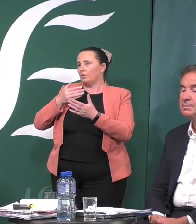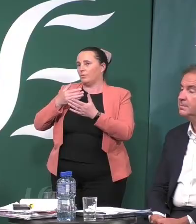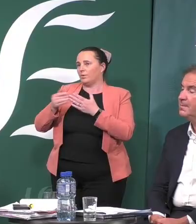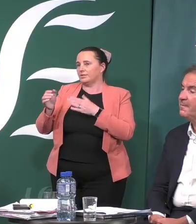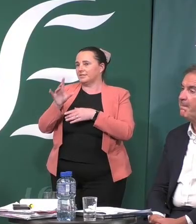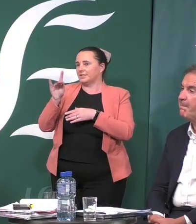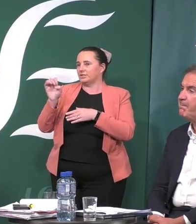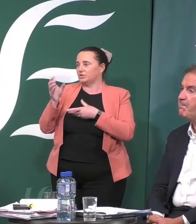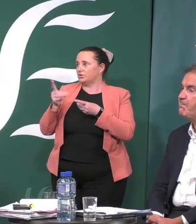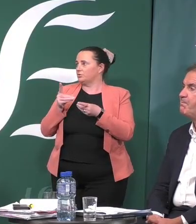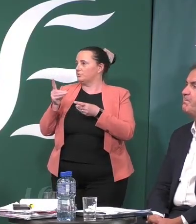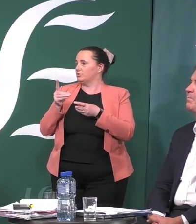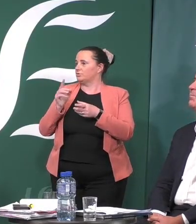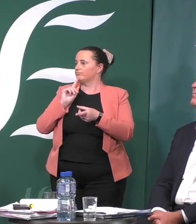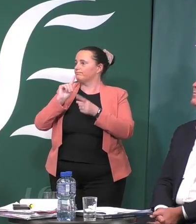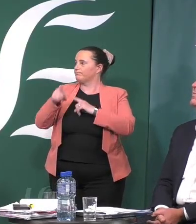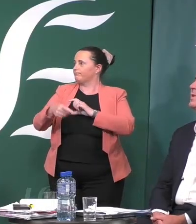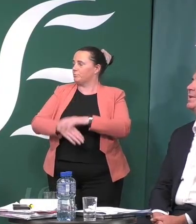issue?